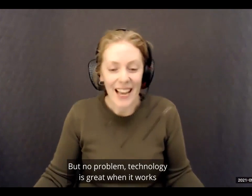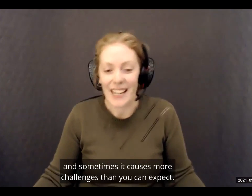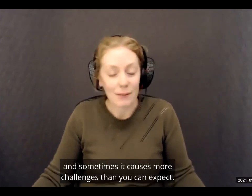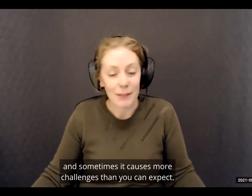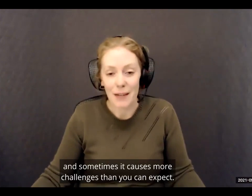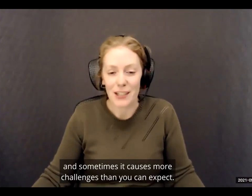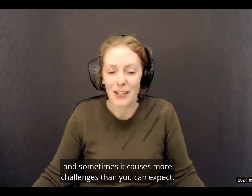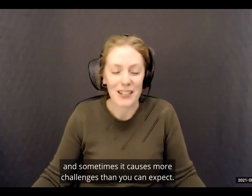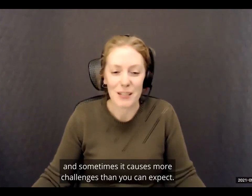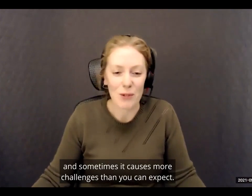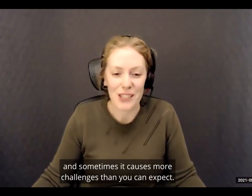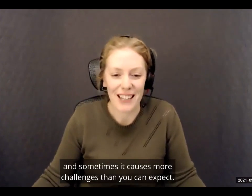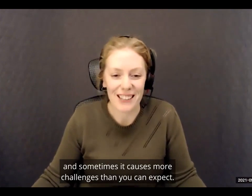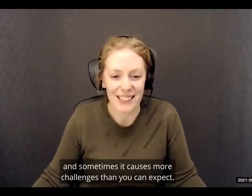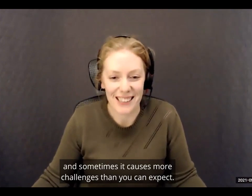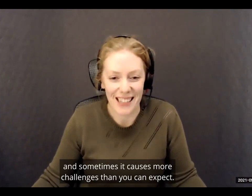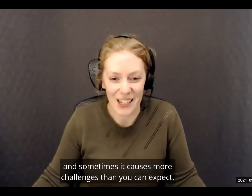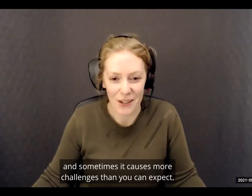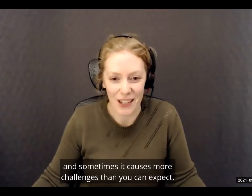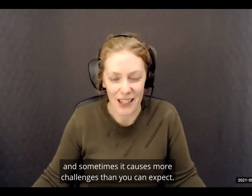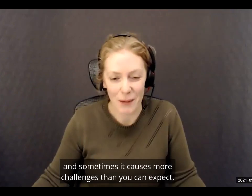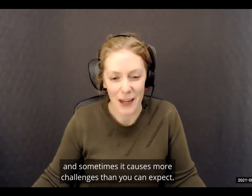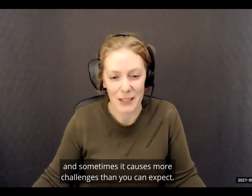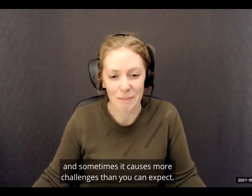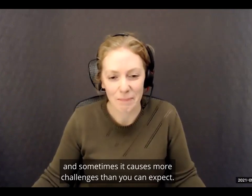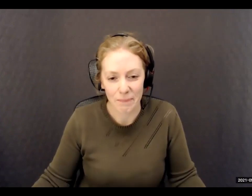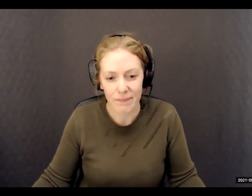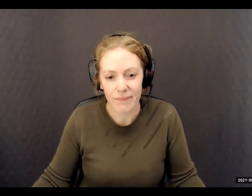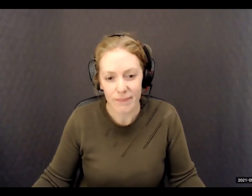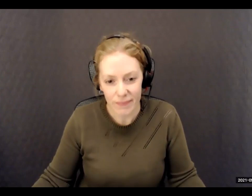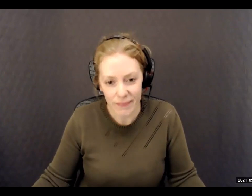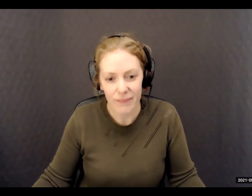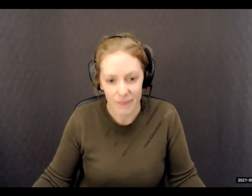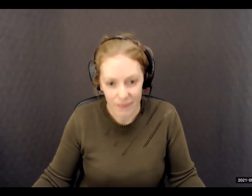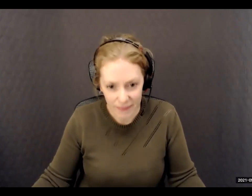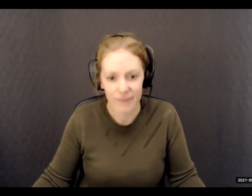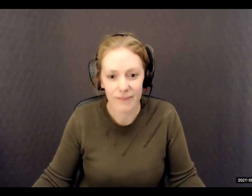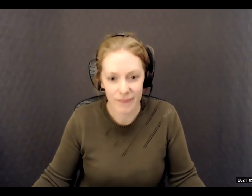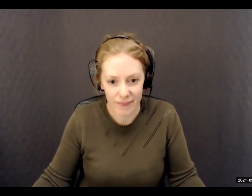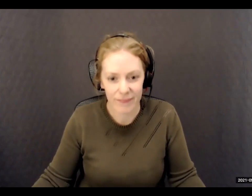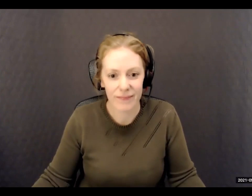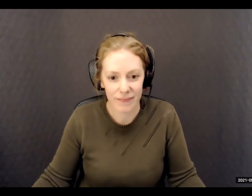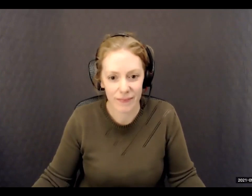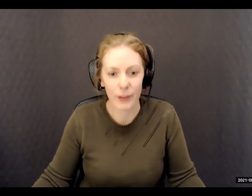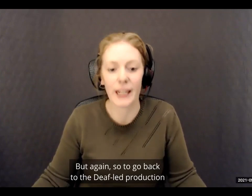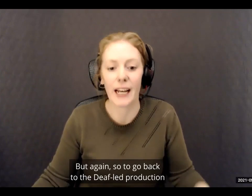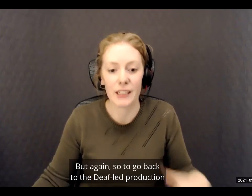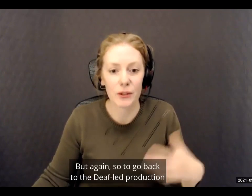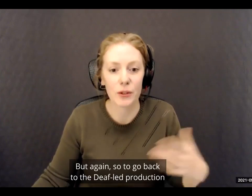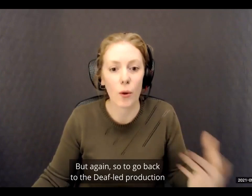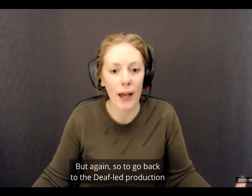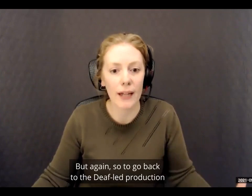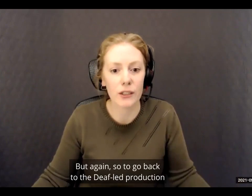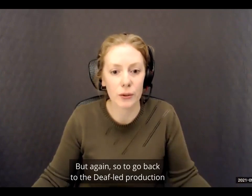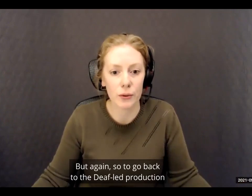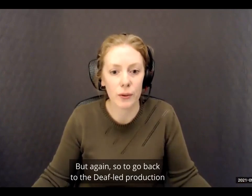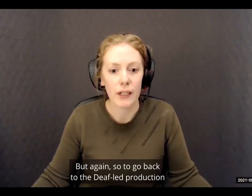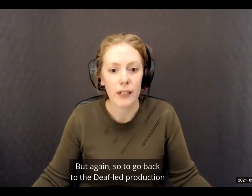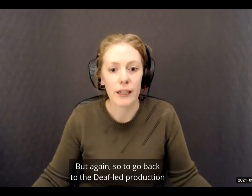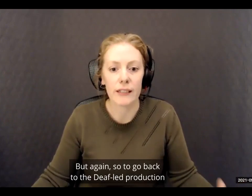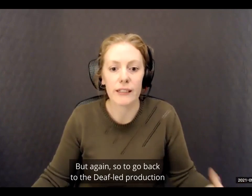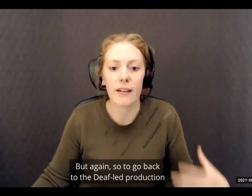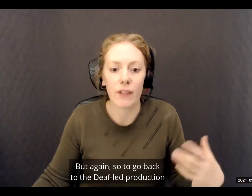works, and sometimes it causes more challenges than you can expect. But again, so to go back